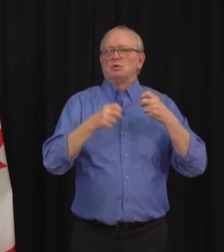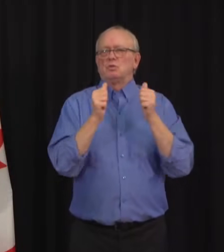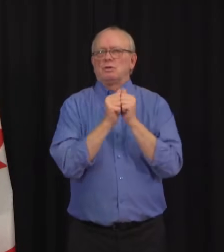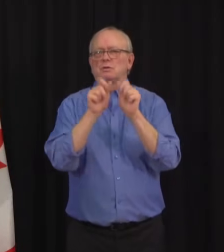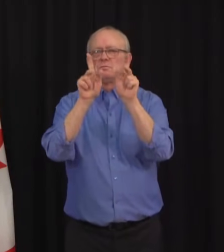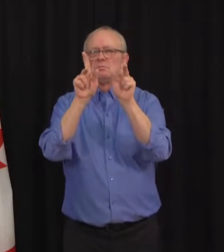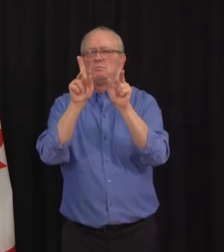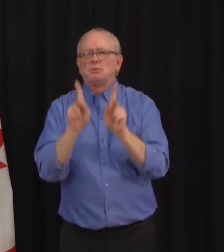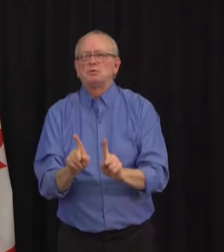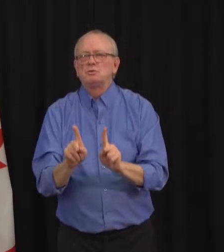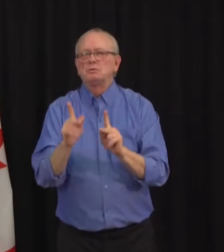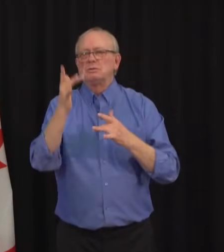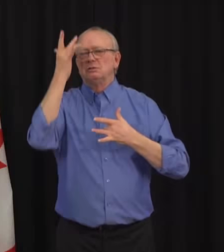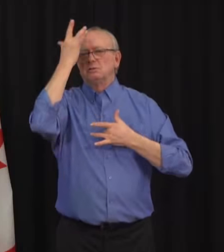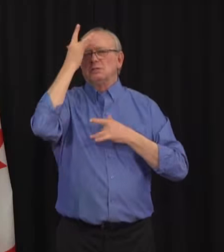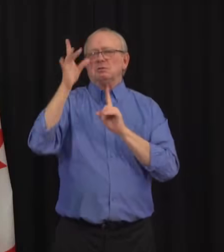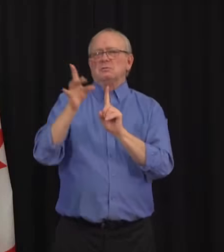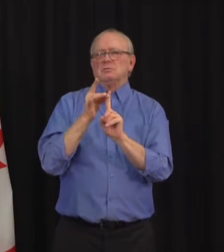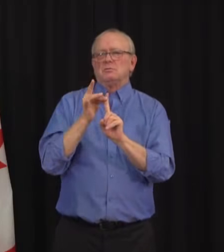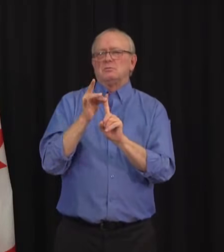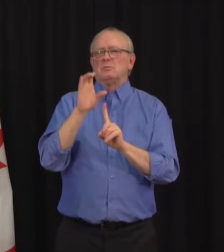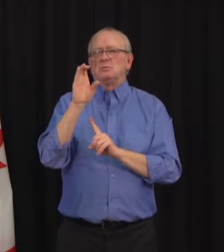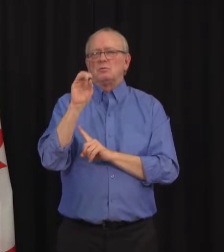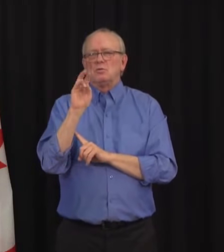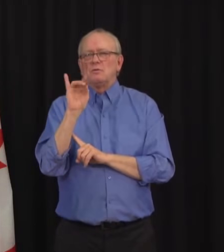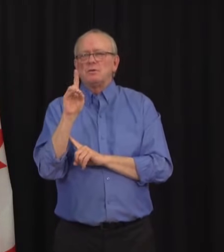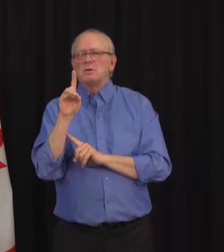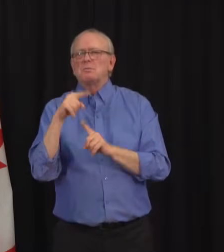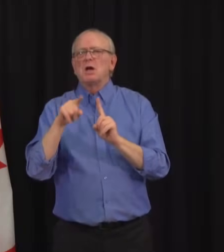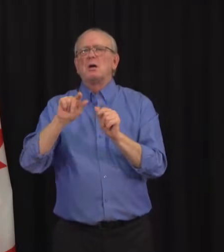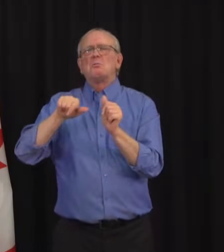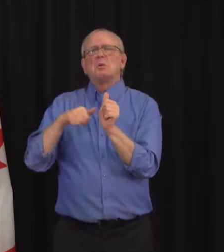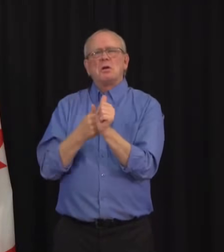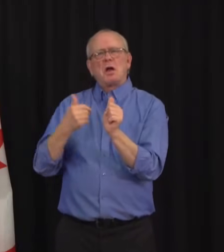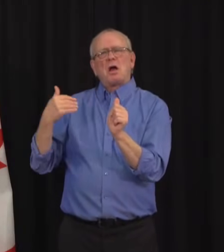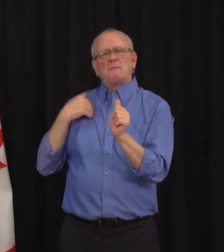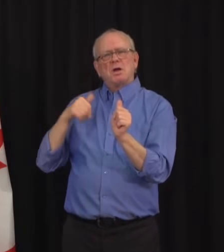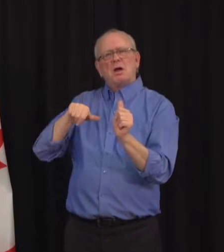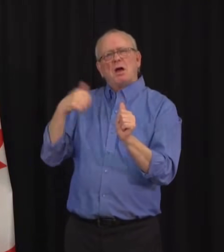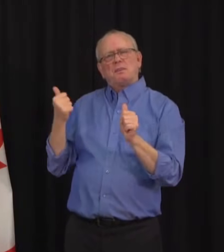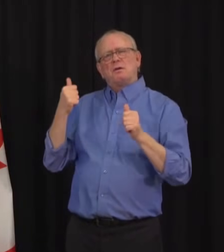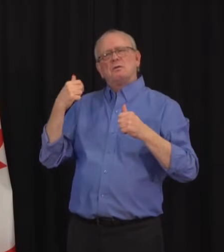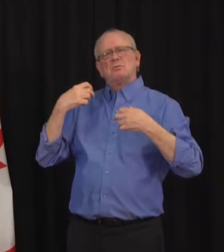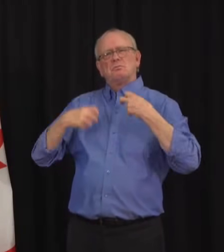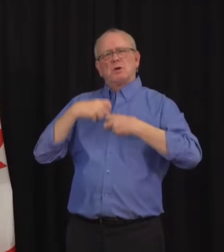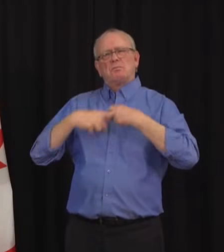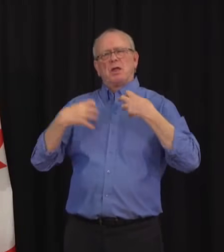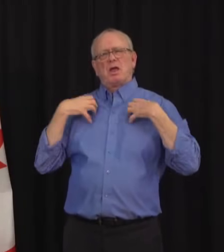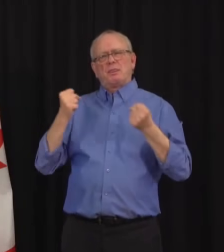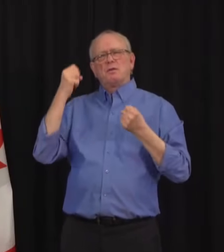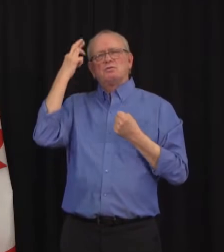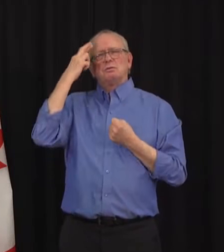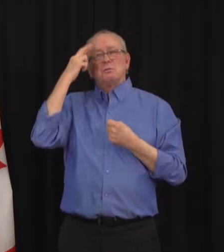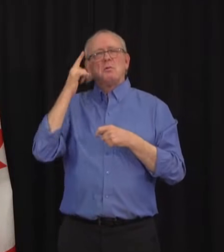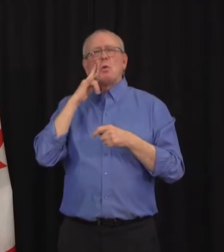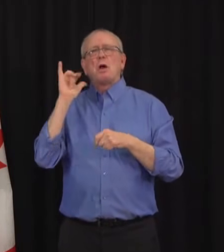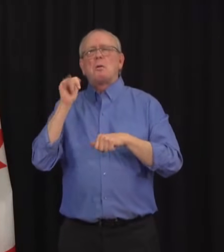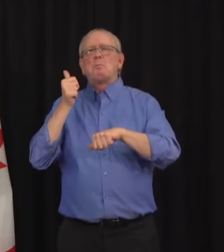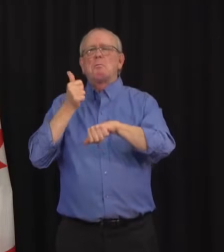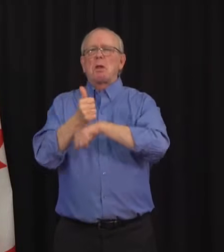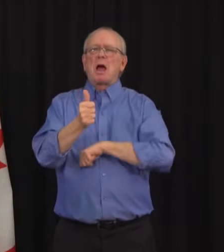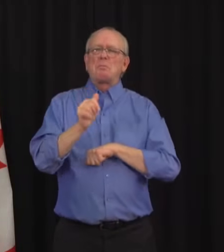lessen the severity of the virus. How do you respond to that? And again, what led to the decision to release it? In